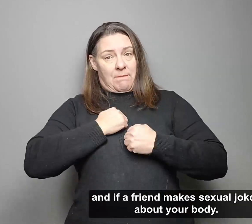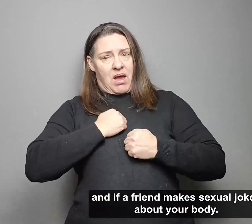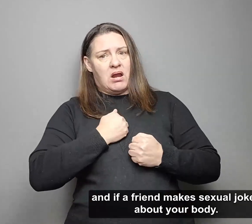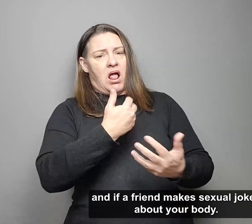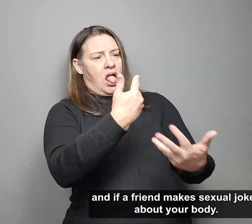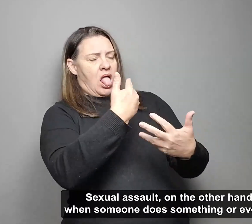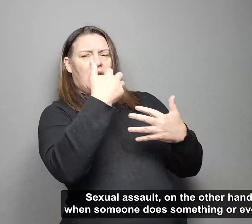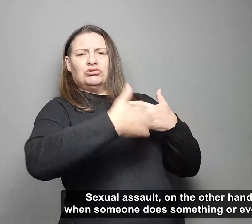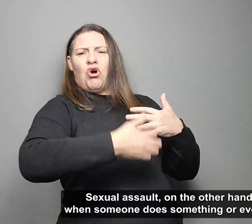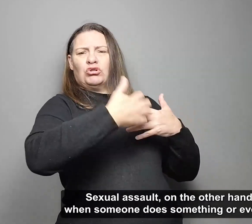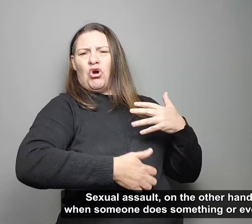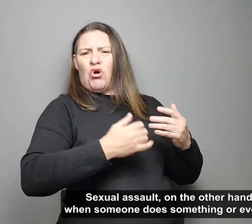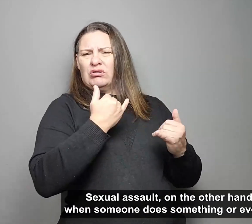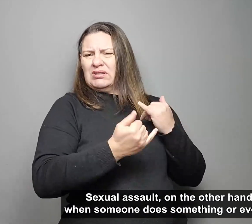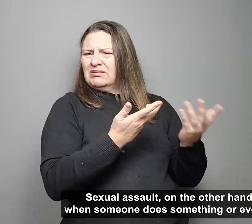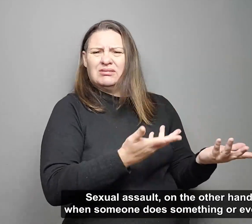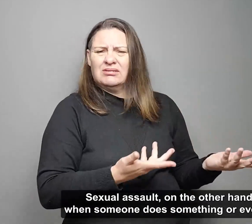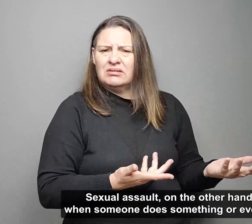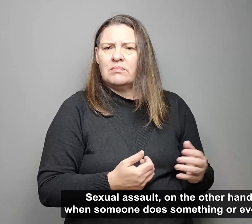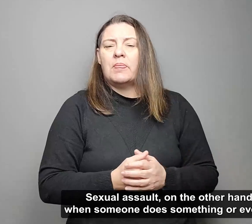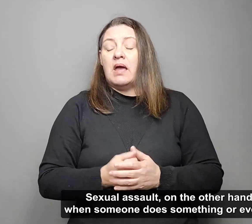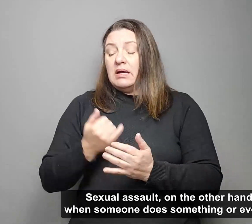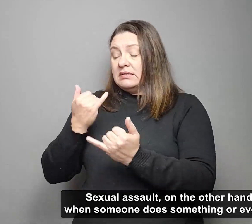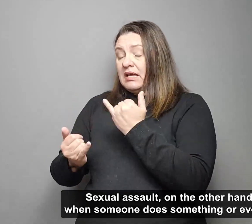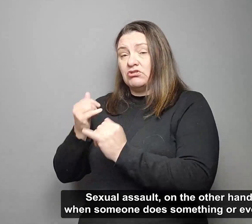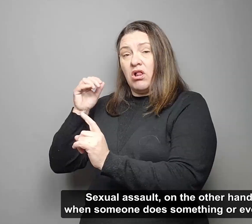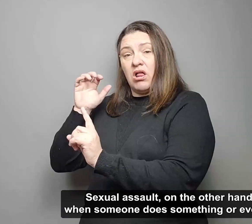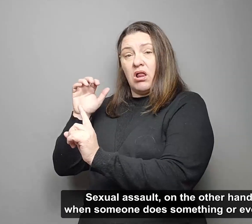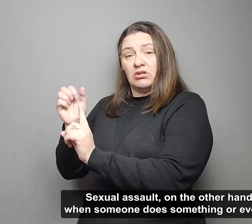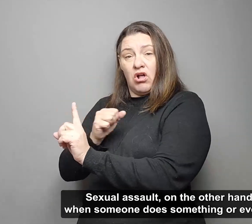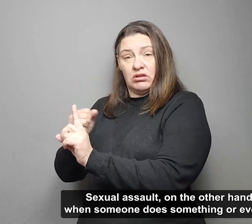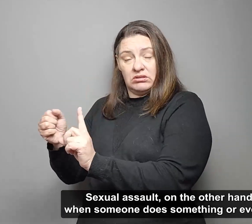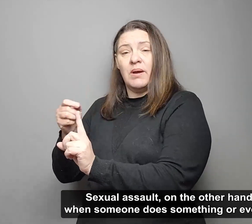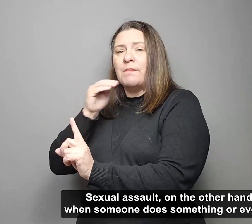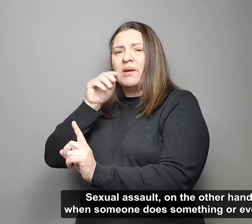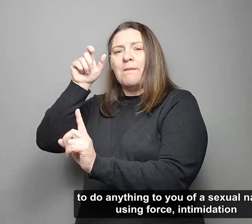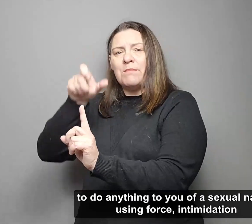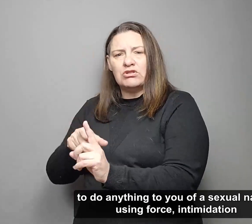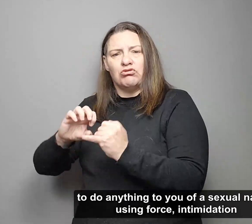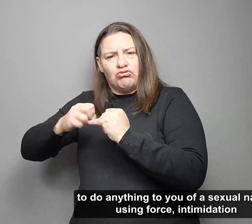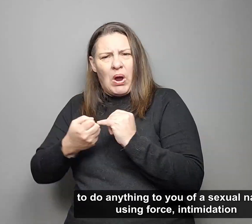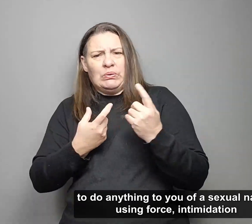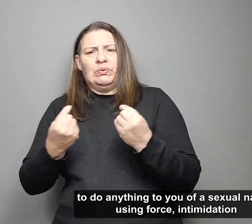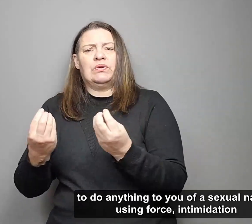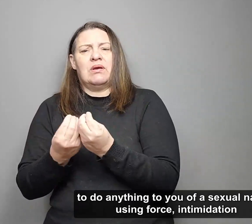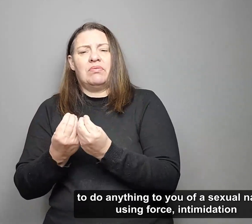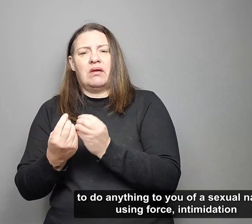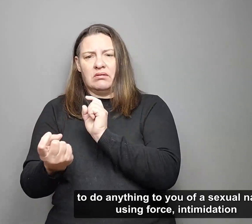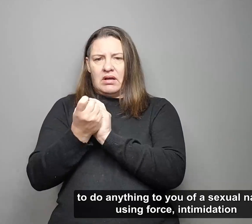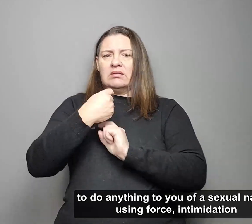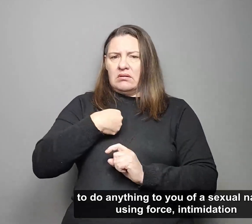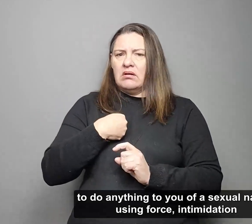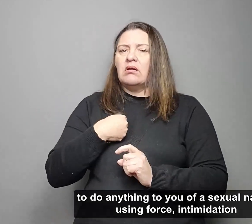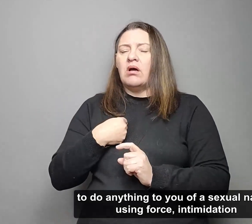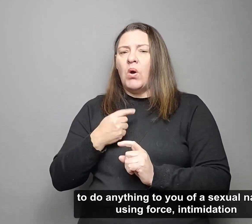body. Sexual assault, on the other hand, is when someone does something or even tries to do anything to you of a